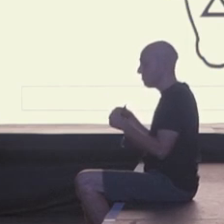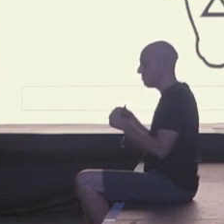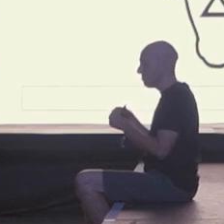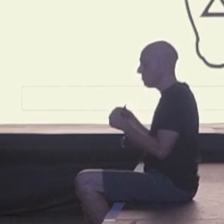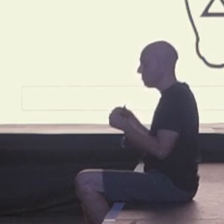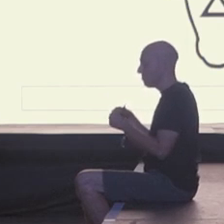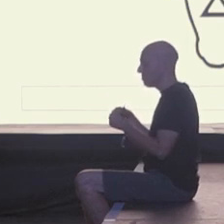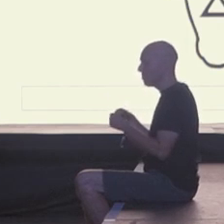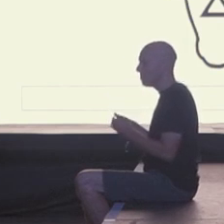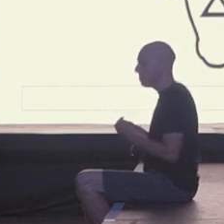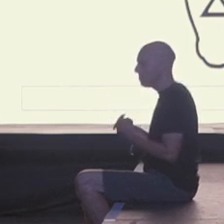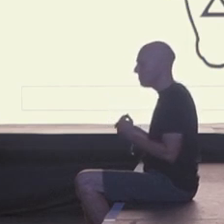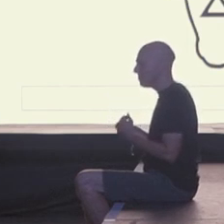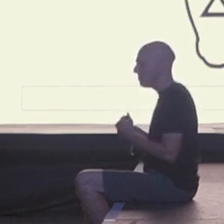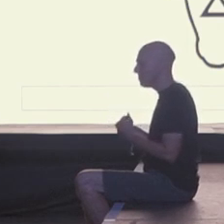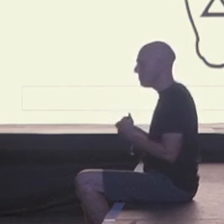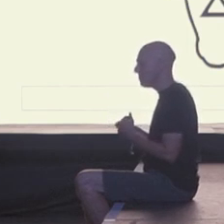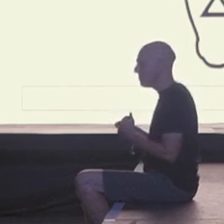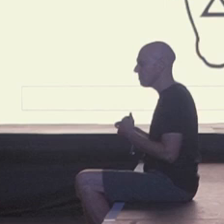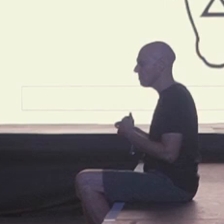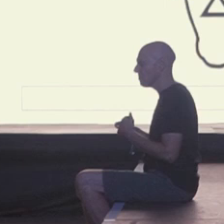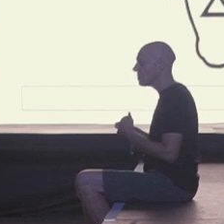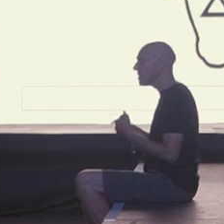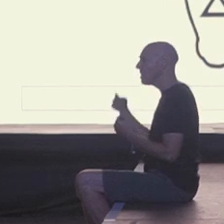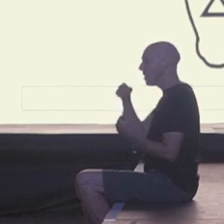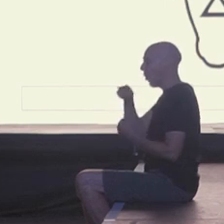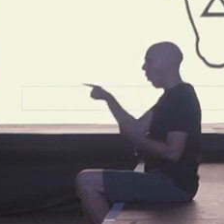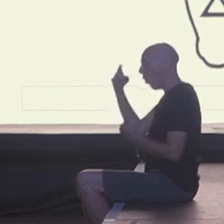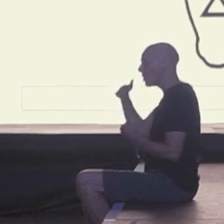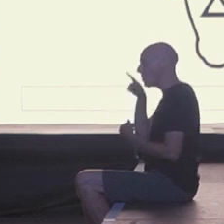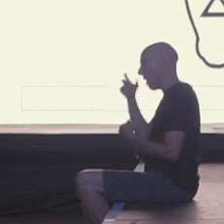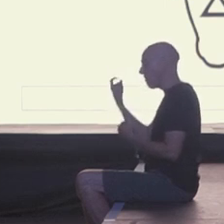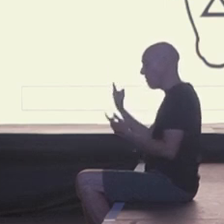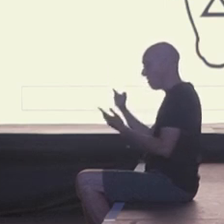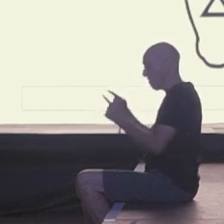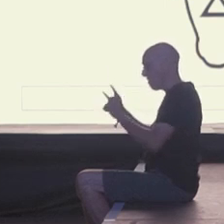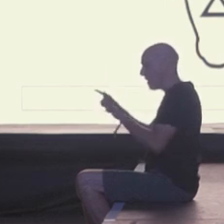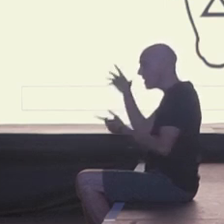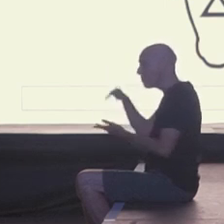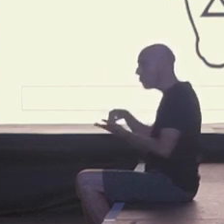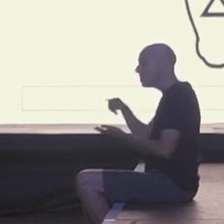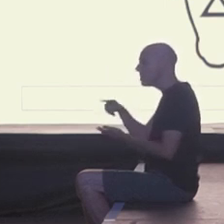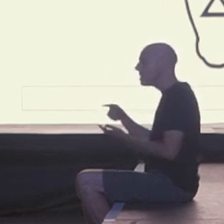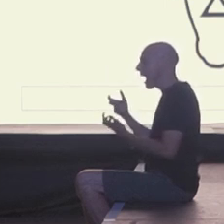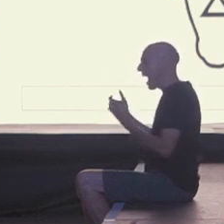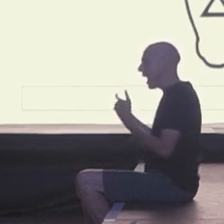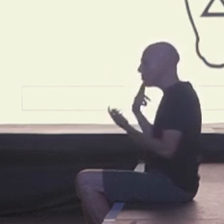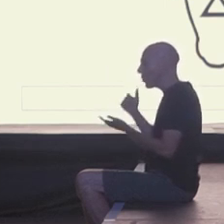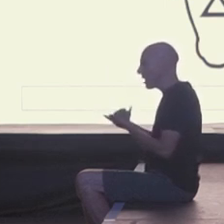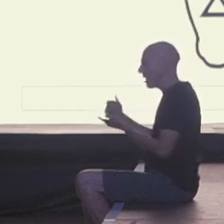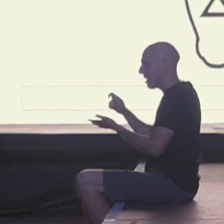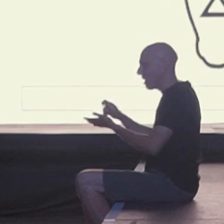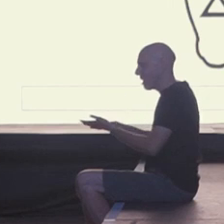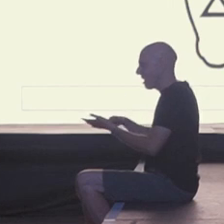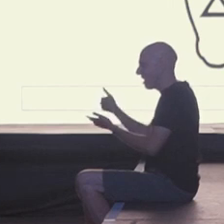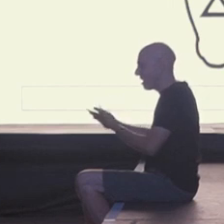said, if anything, I would love more older people who actually have some work experience. Because some of us were like, how do we do press? How do we write a document? What the